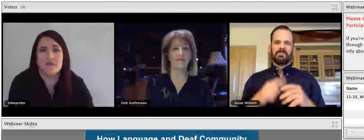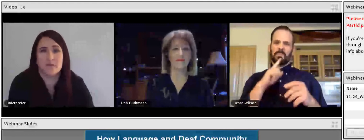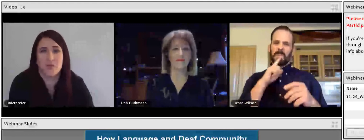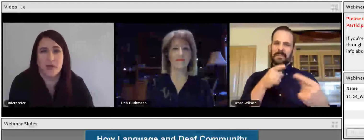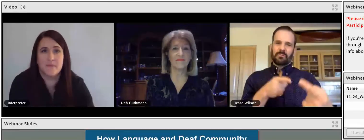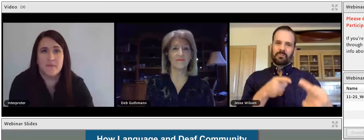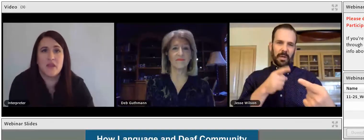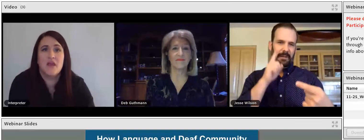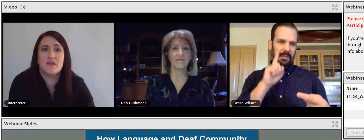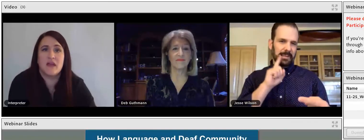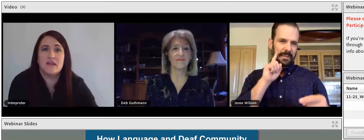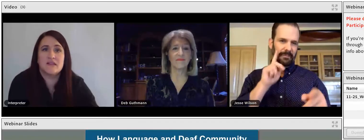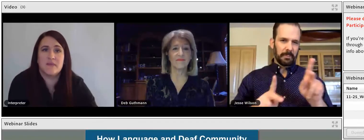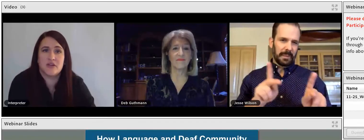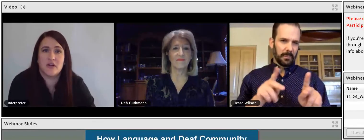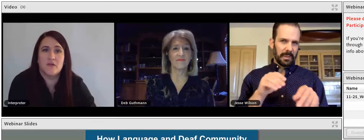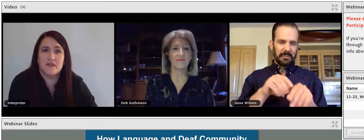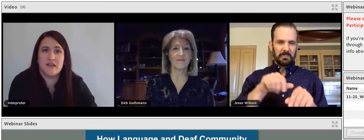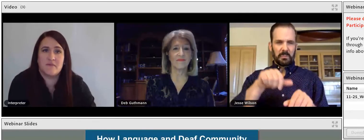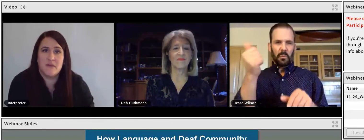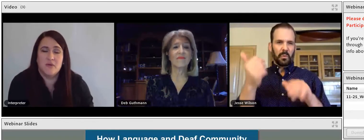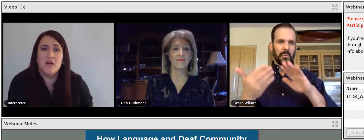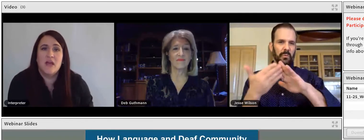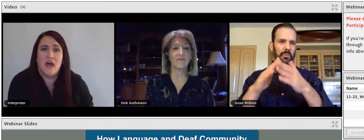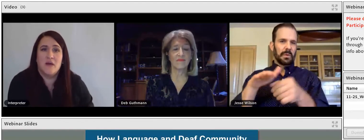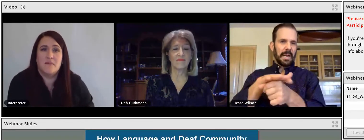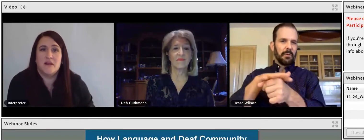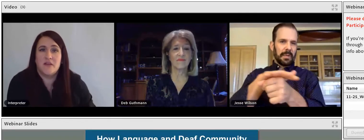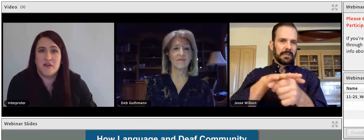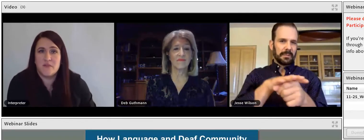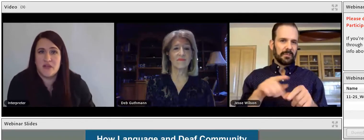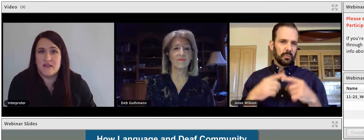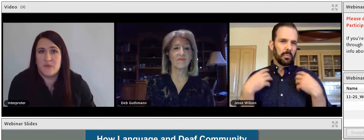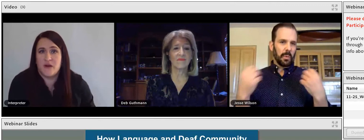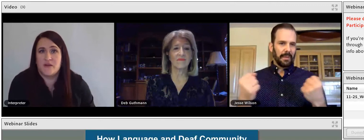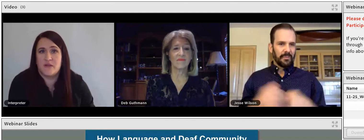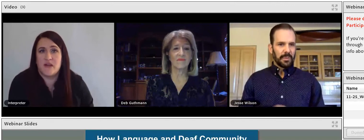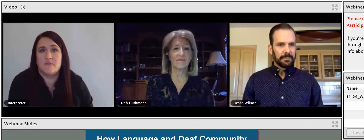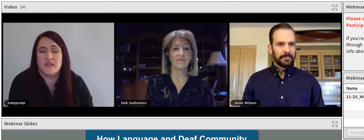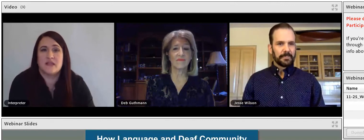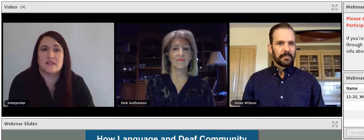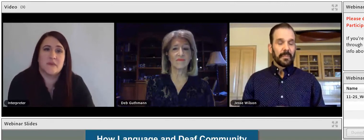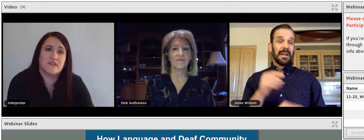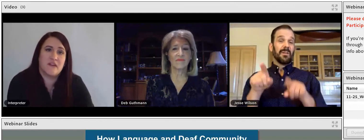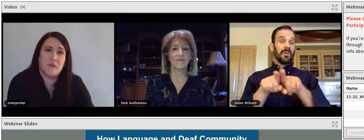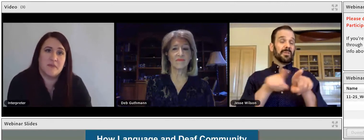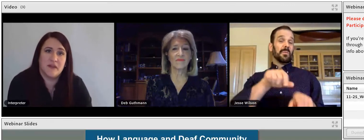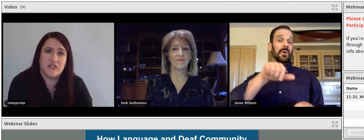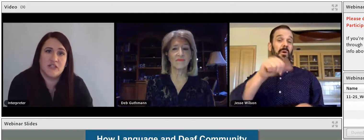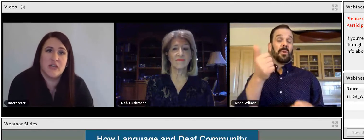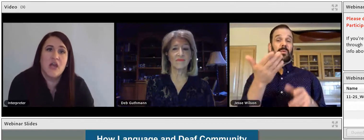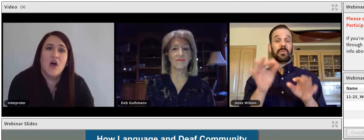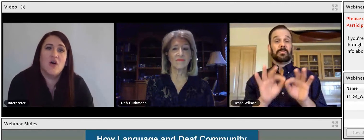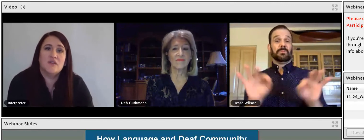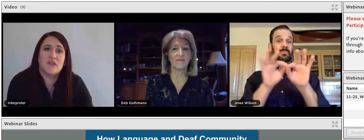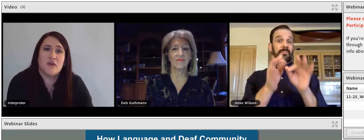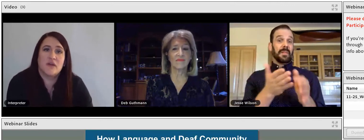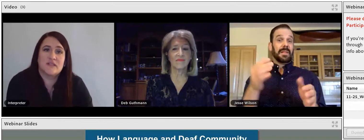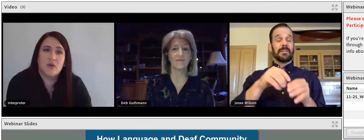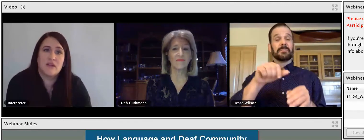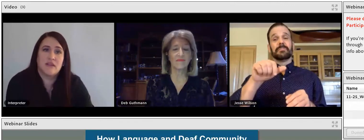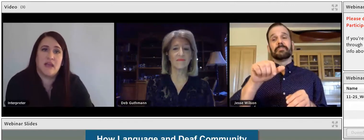are not provided enough support. That is a big struggle for deaf people in other communities where there might not be as big of a deaf